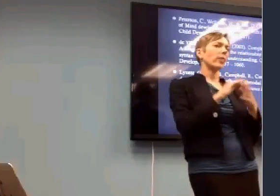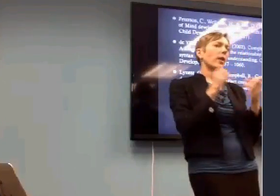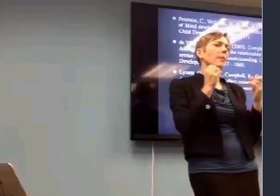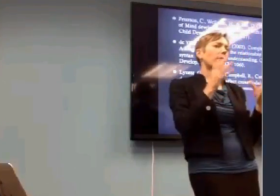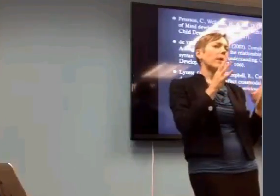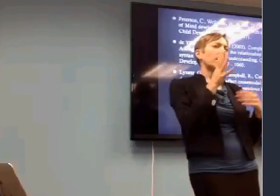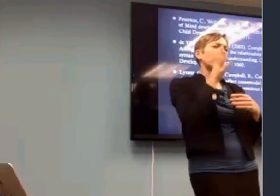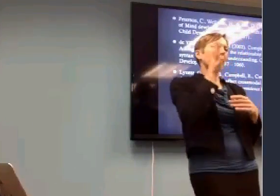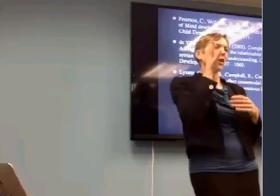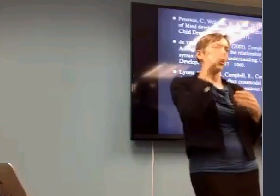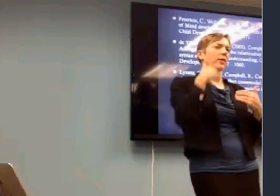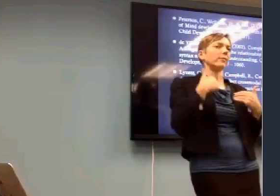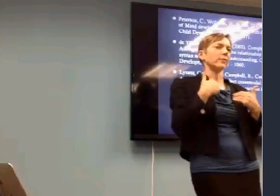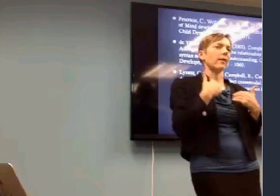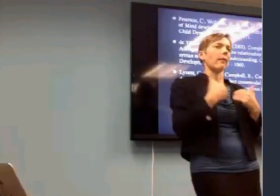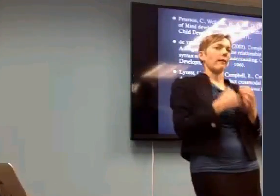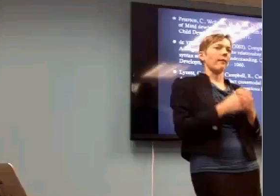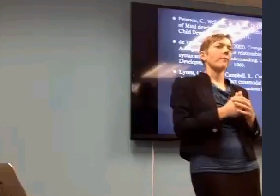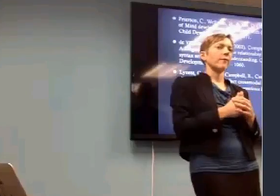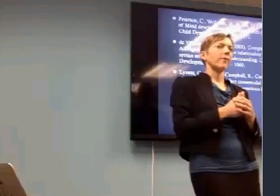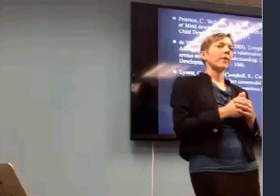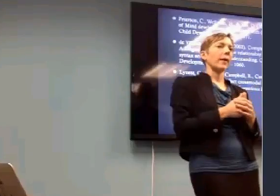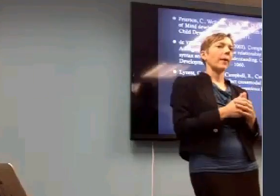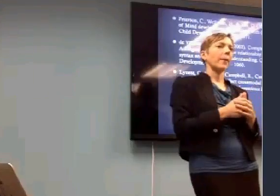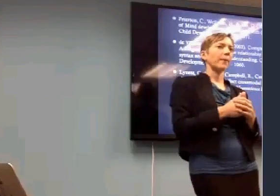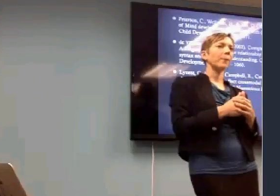Yeah, it is a concern that many parents might have.